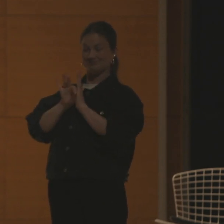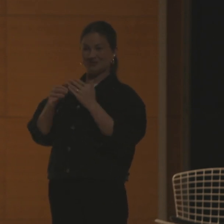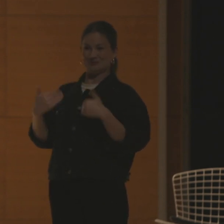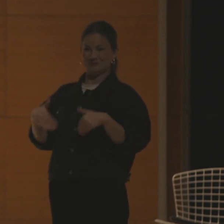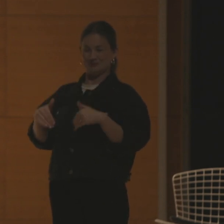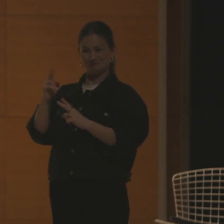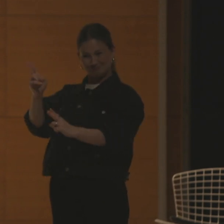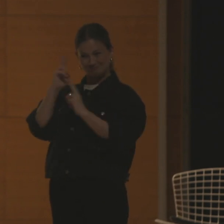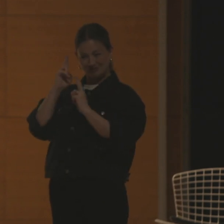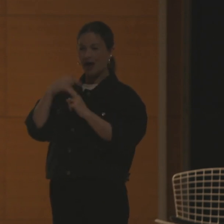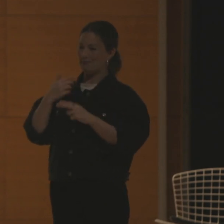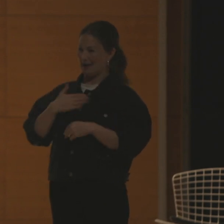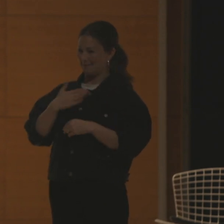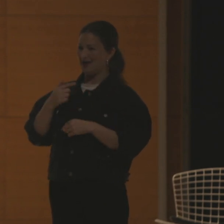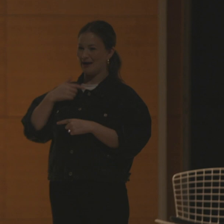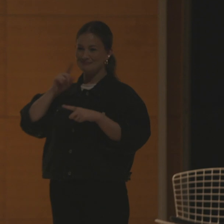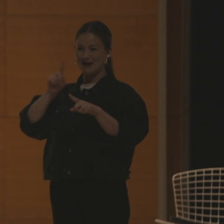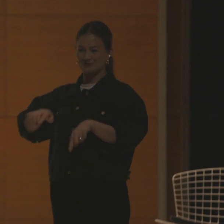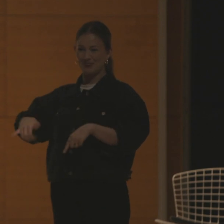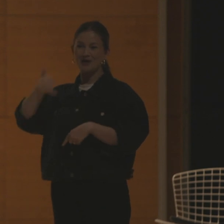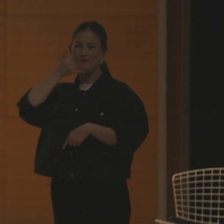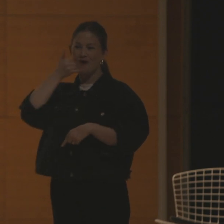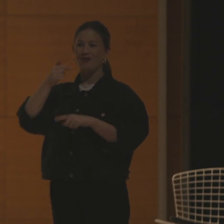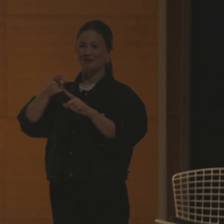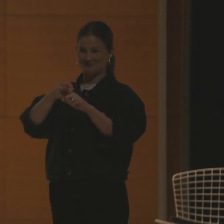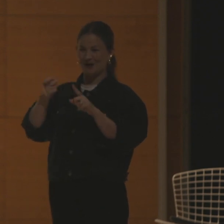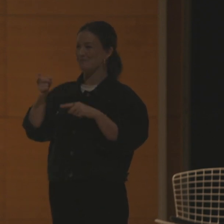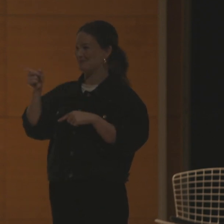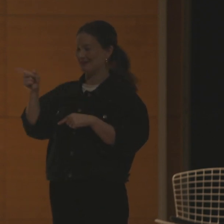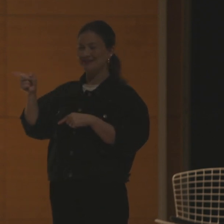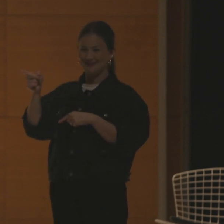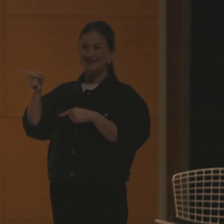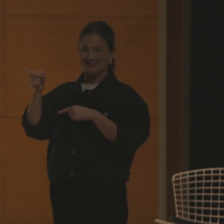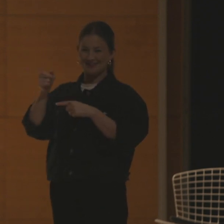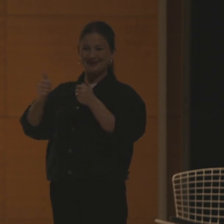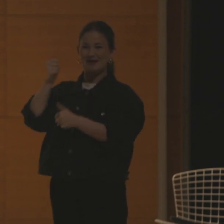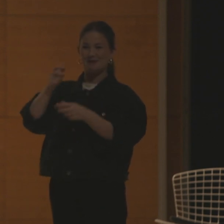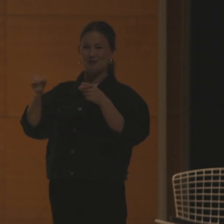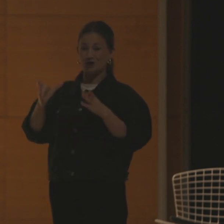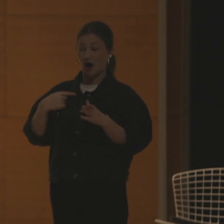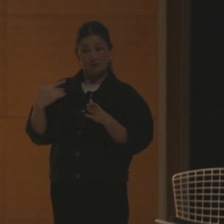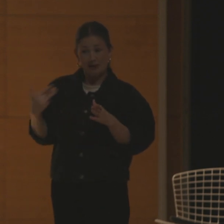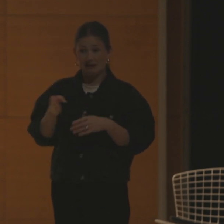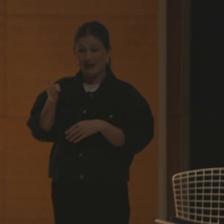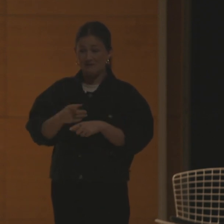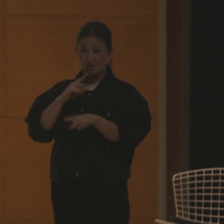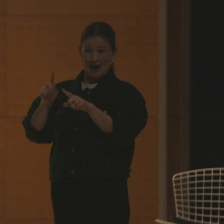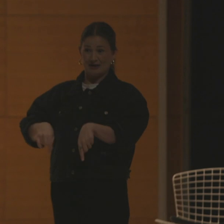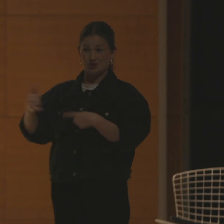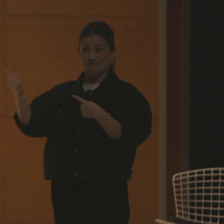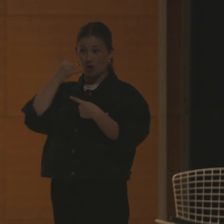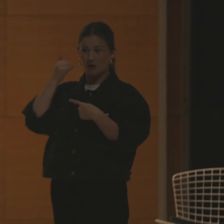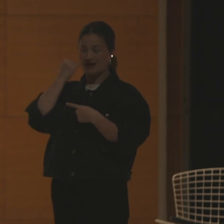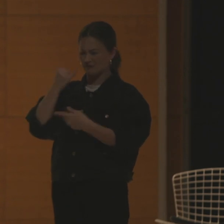the call. Ruth Dickey, the executive director, called me, and I never pick up phone calls, I don't know, because I get 20 spam calls